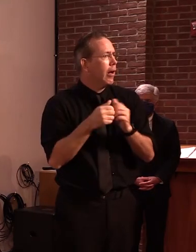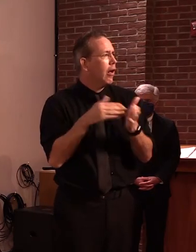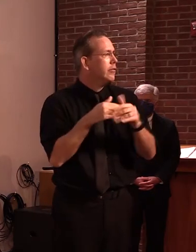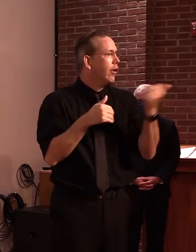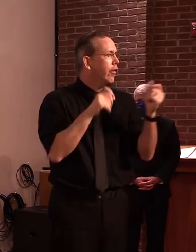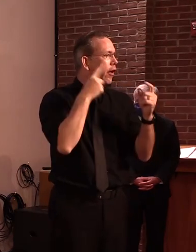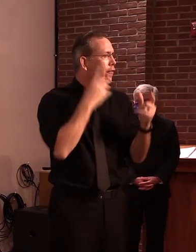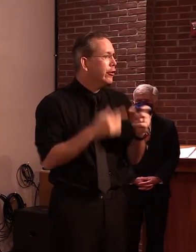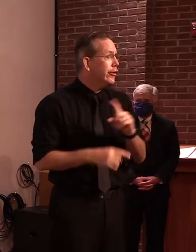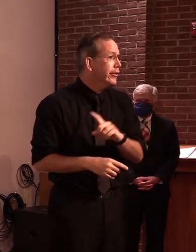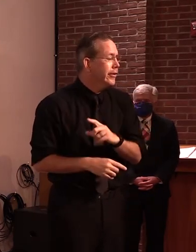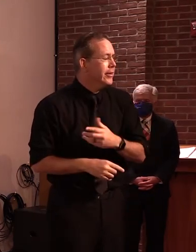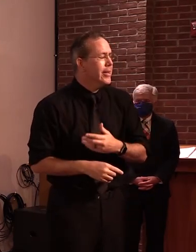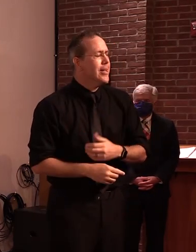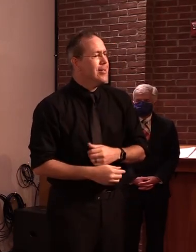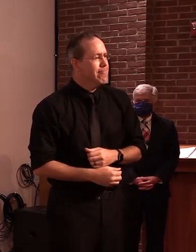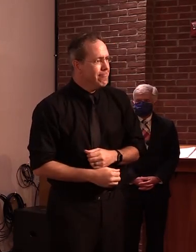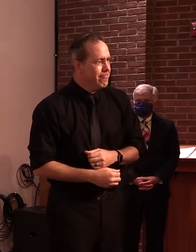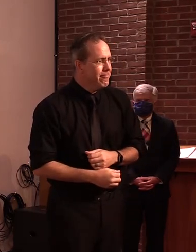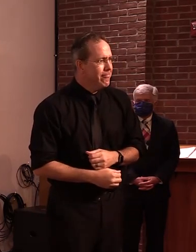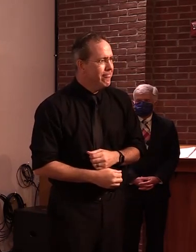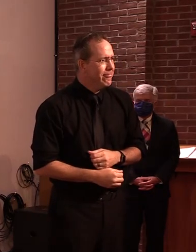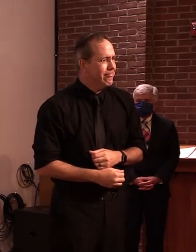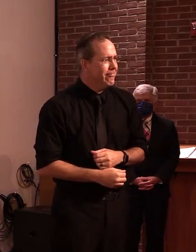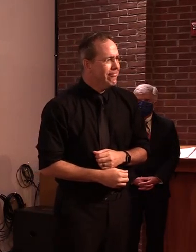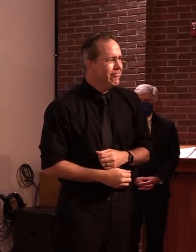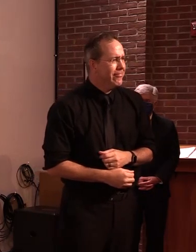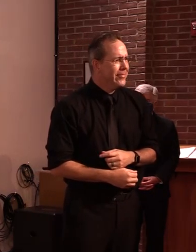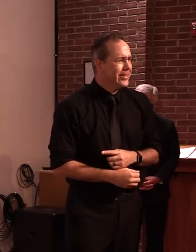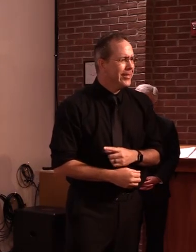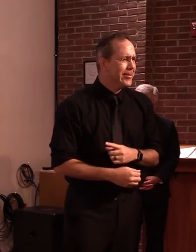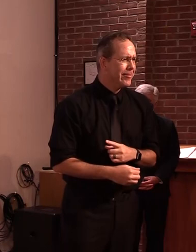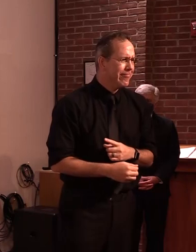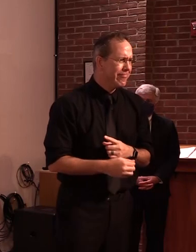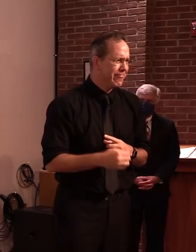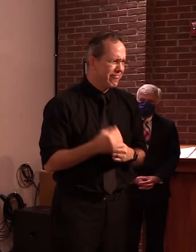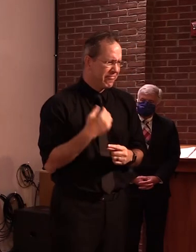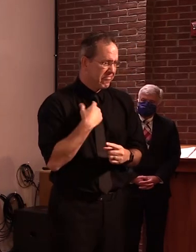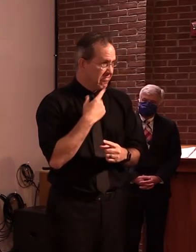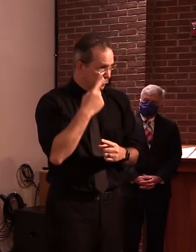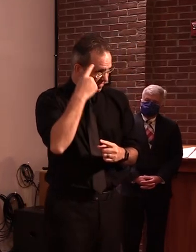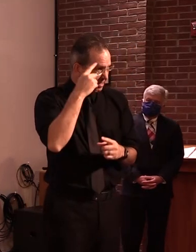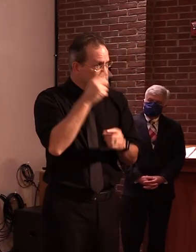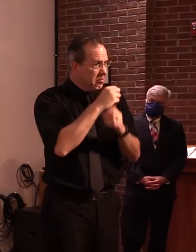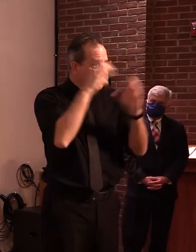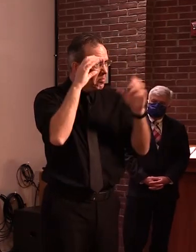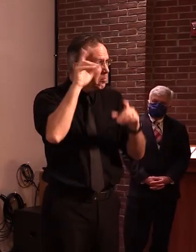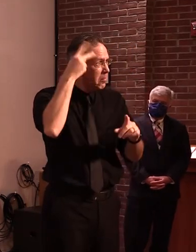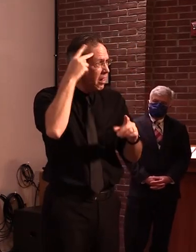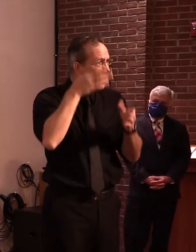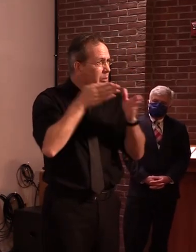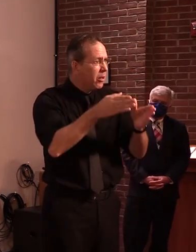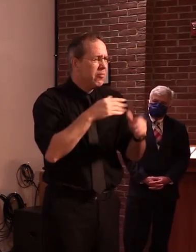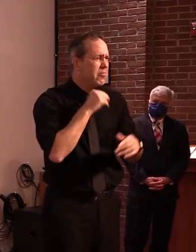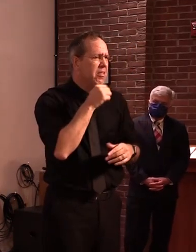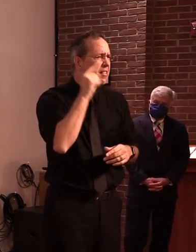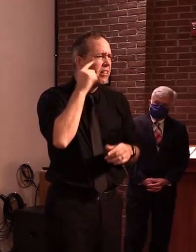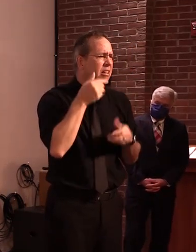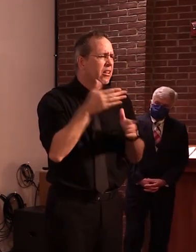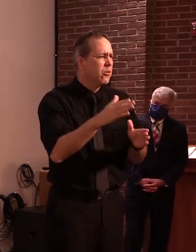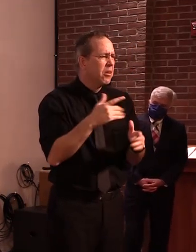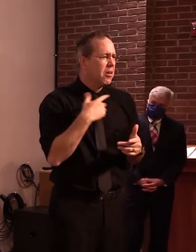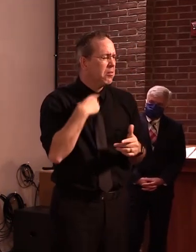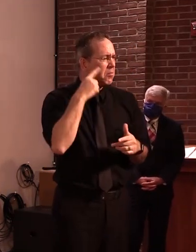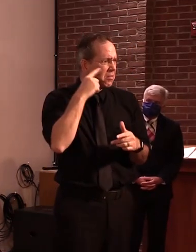You know, politics didn't enter into the equation from my standpoint. Again, I've done everything over the last few months